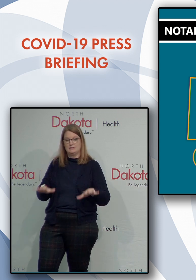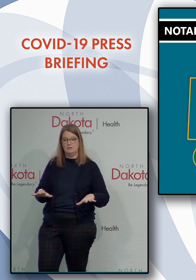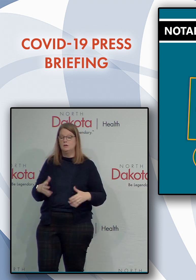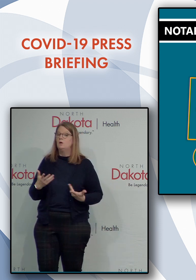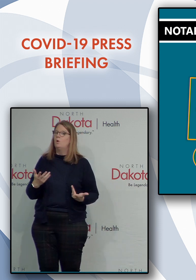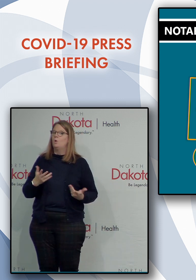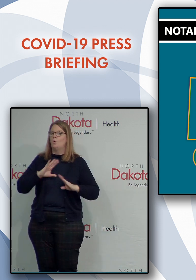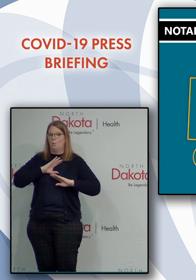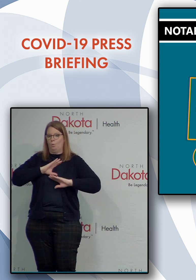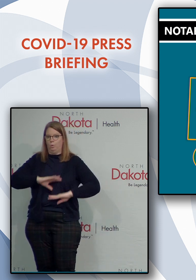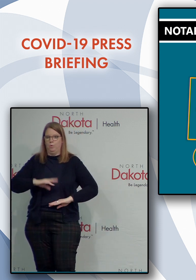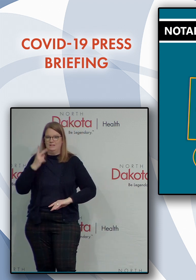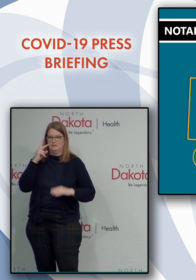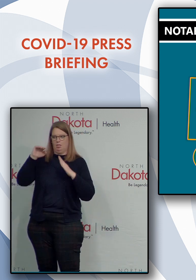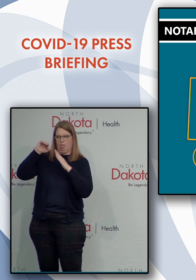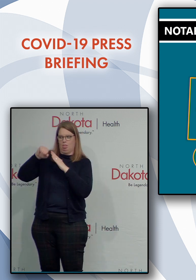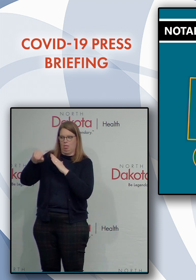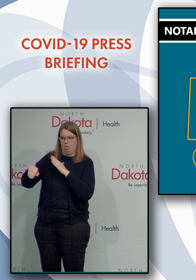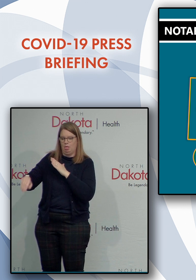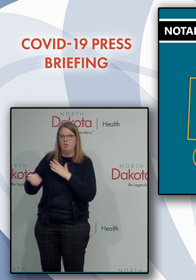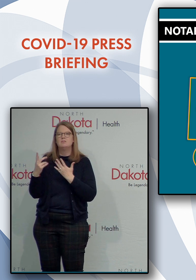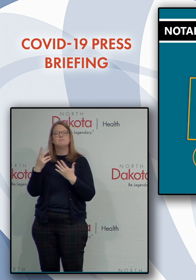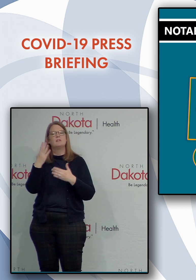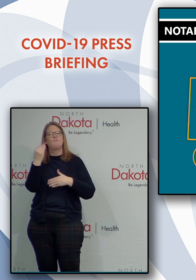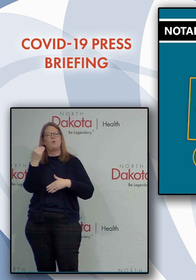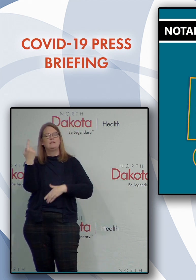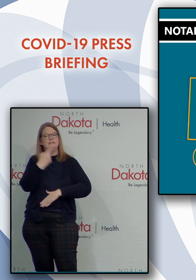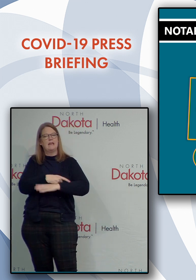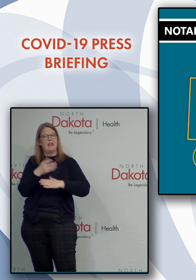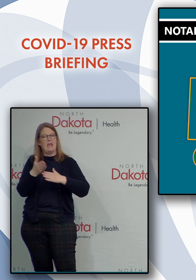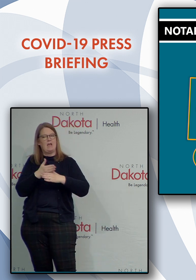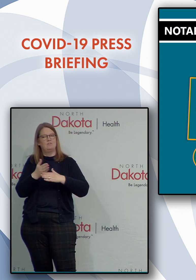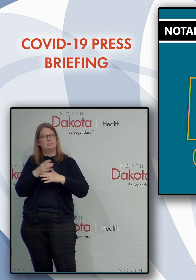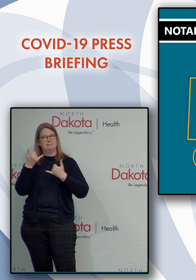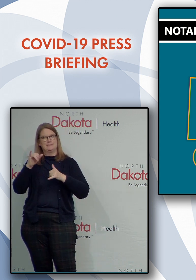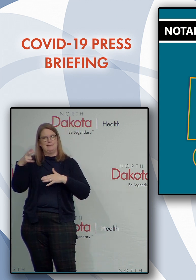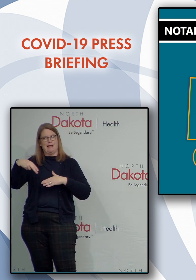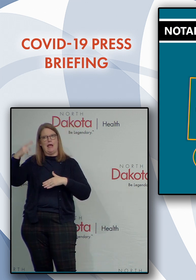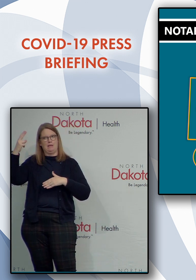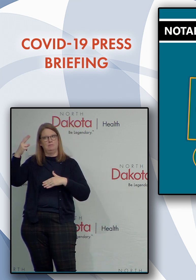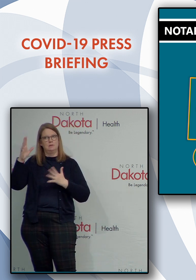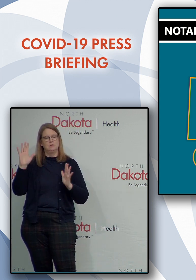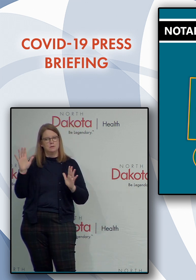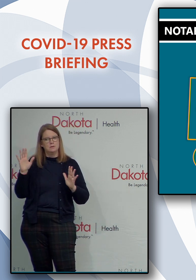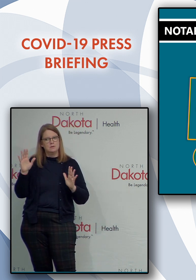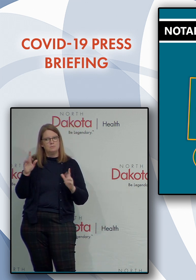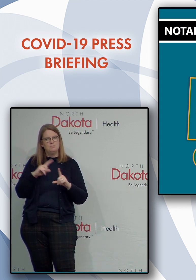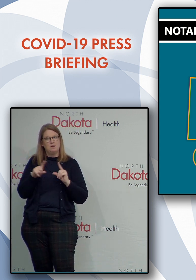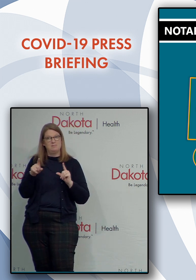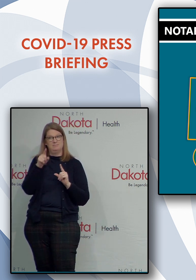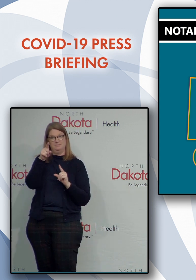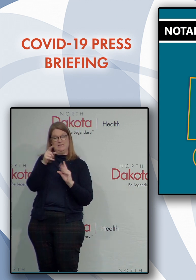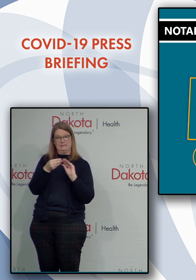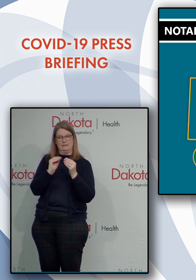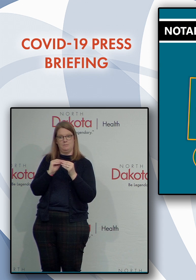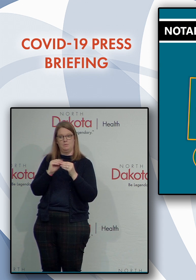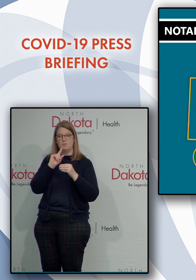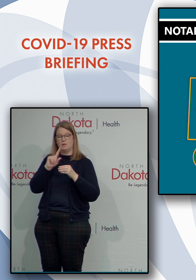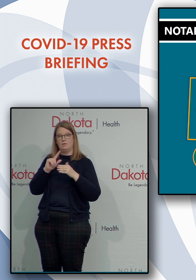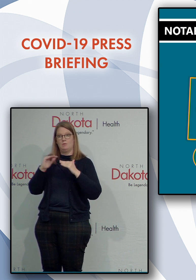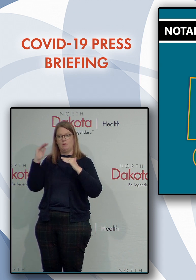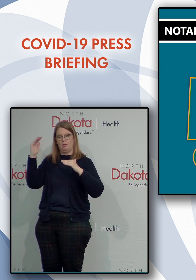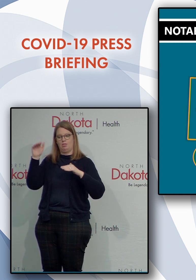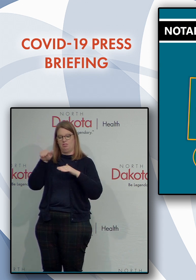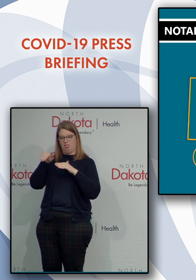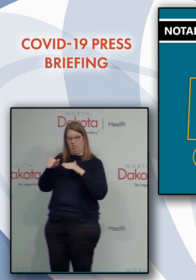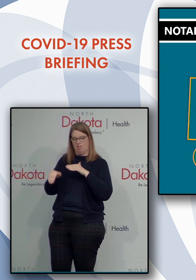coming down. The 14-day rate, which we'll talk about in a little bit, remains higher than that, but we want to see this number get below